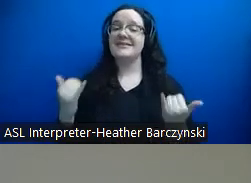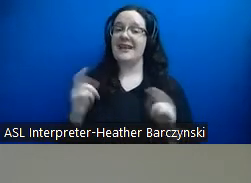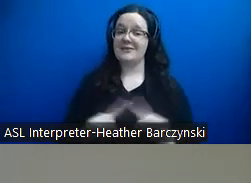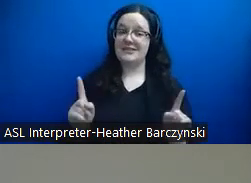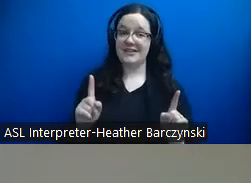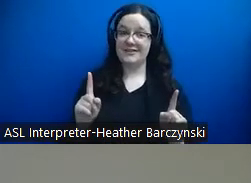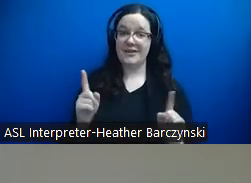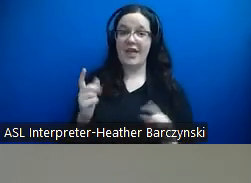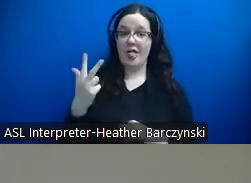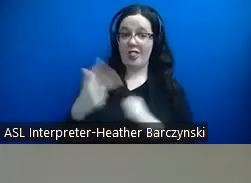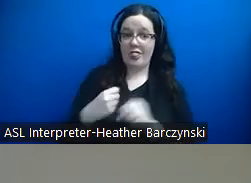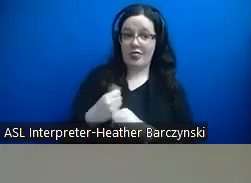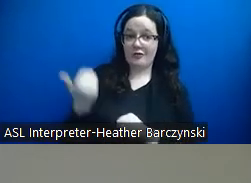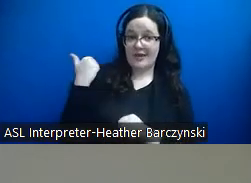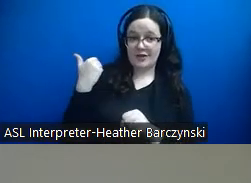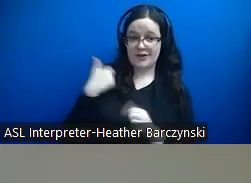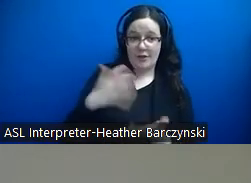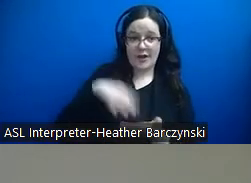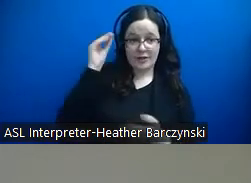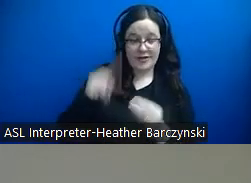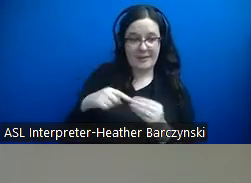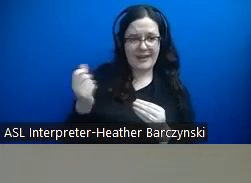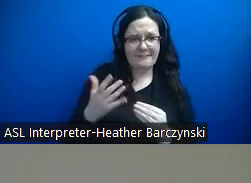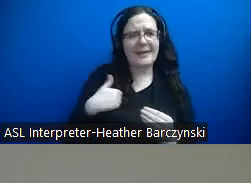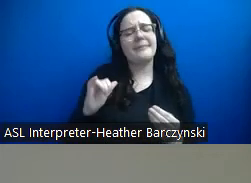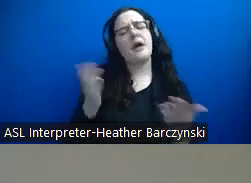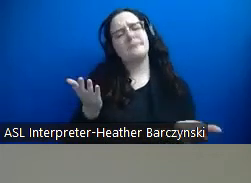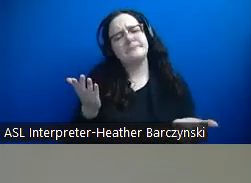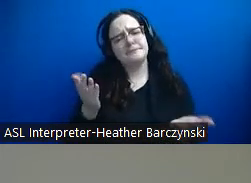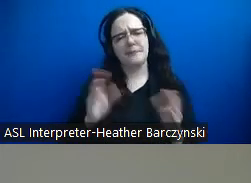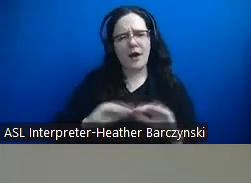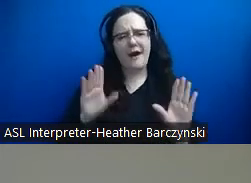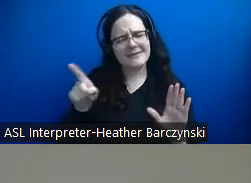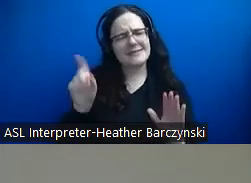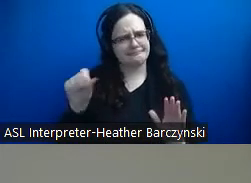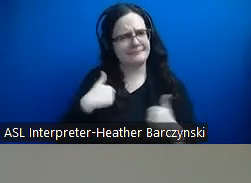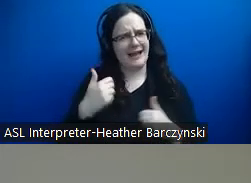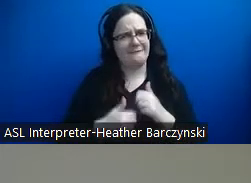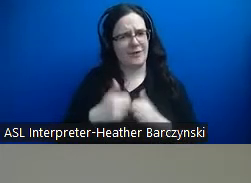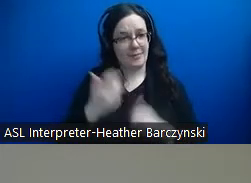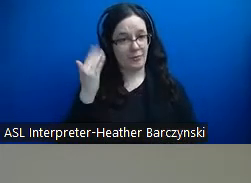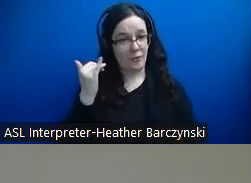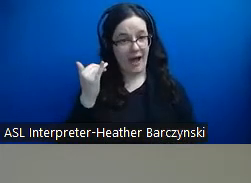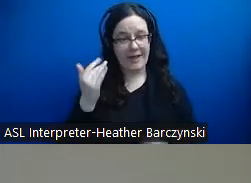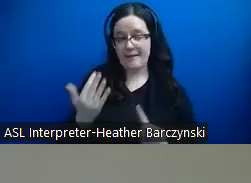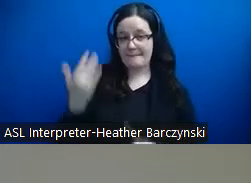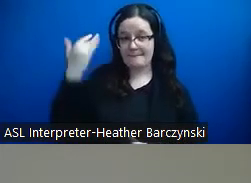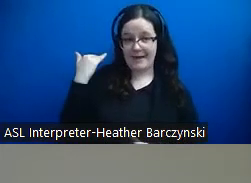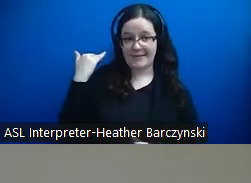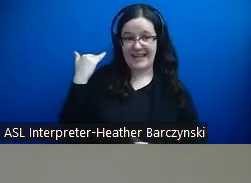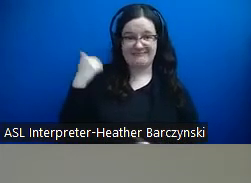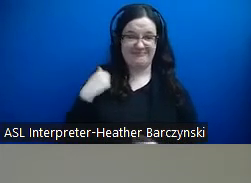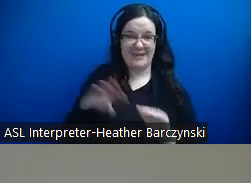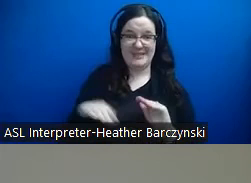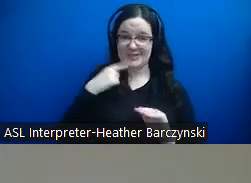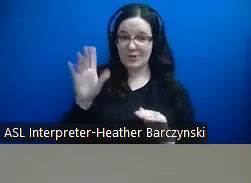3 years ago about the gambling, I'm like, okay, obviously there's a problem, because back then I basically just told him that if